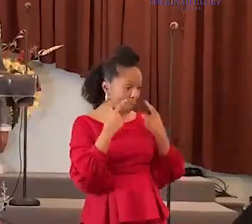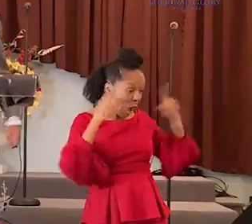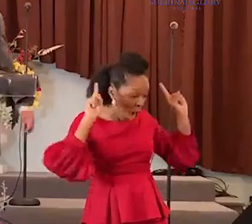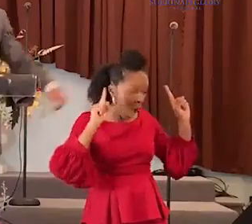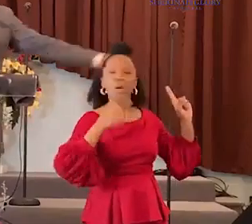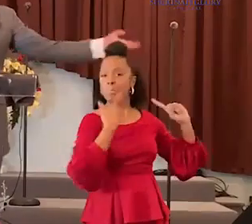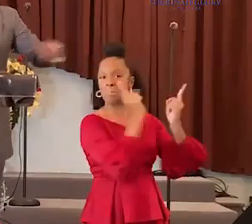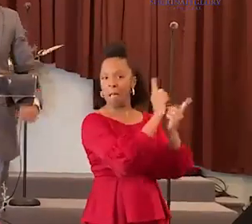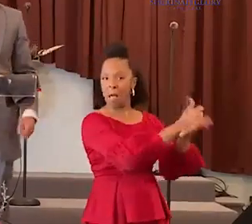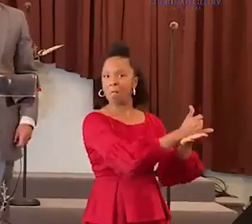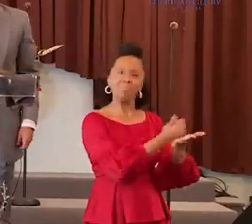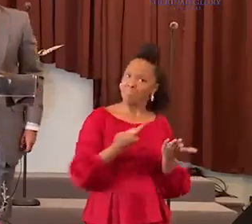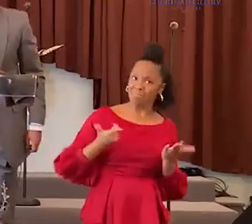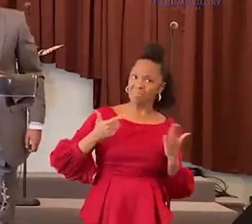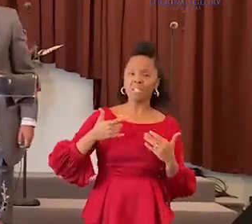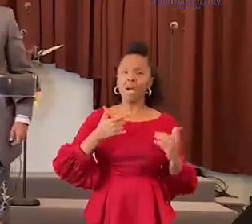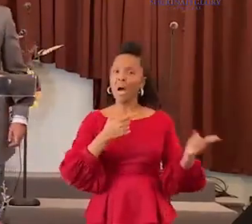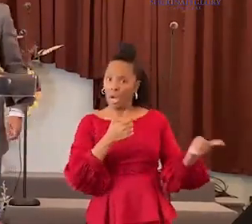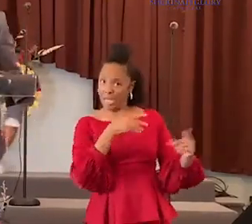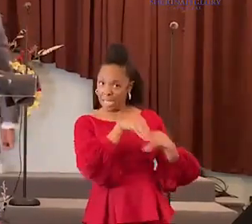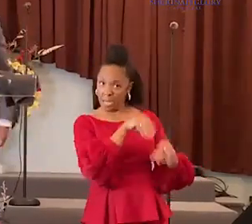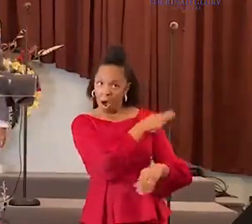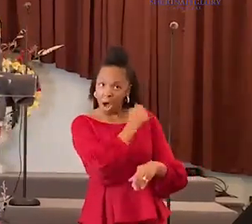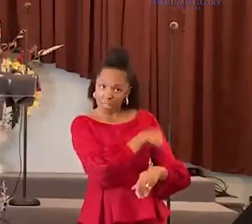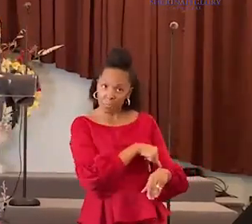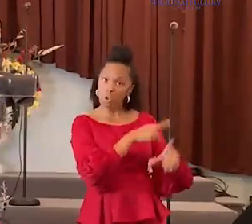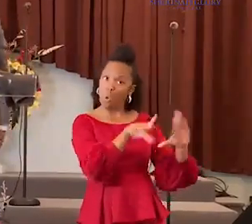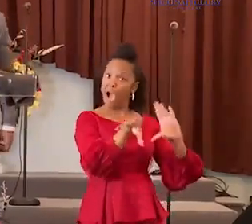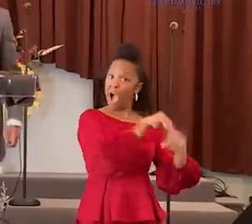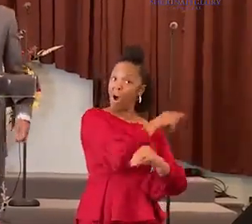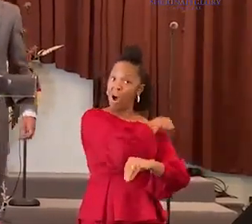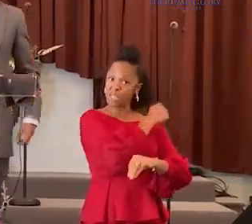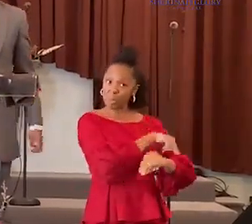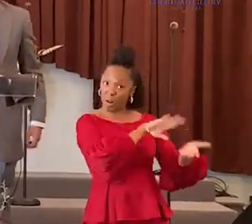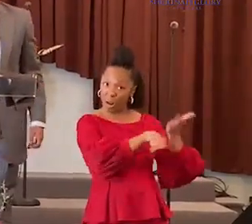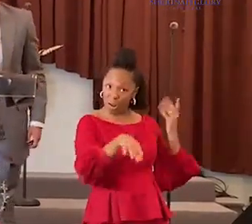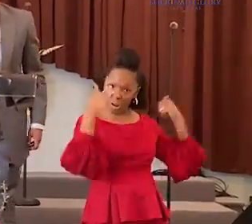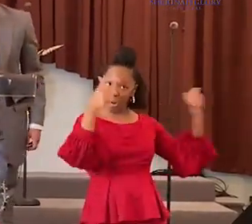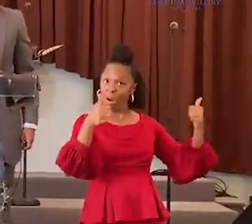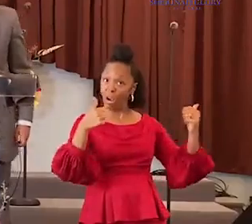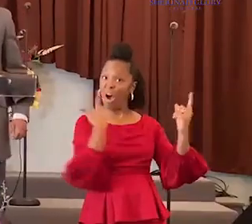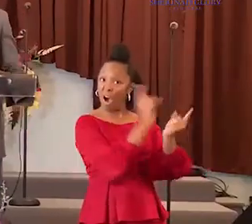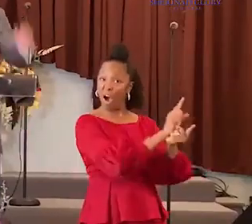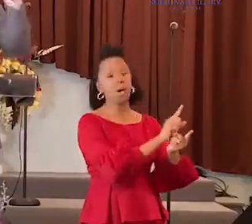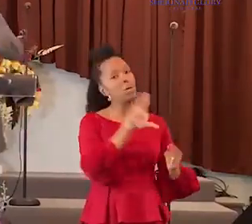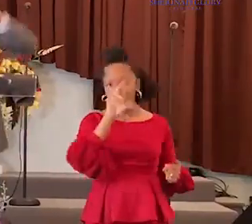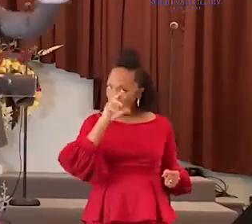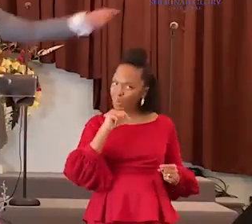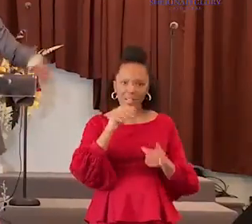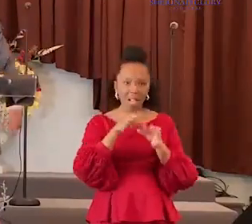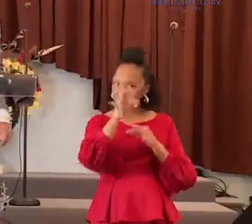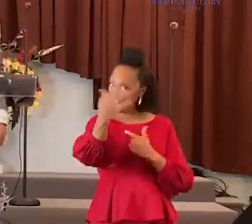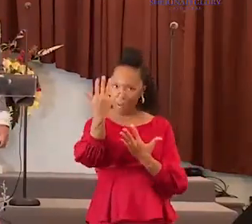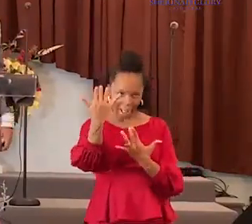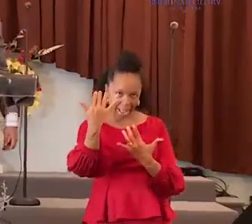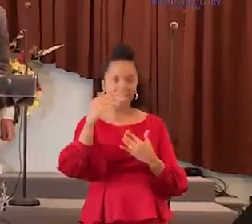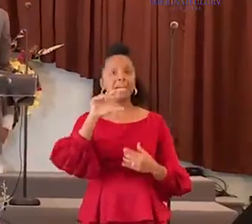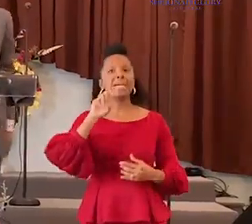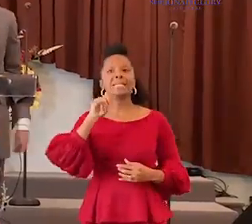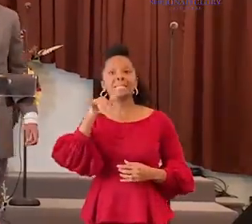wait until he came out of the hospital. But he went to him. The Samaritan went where he